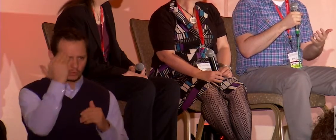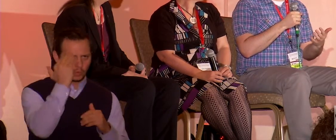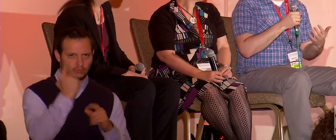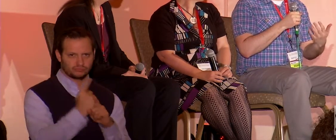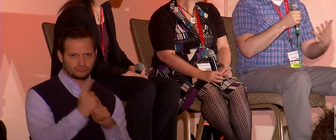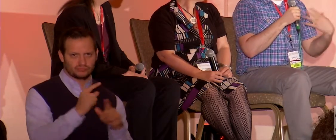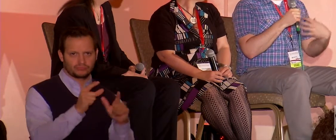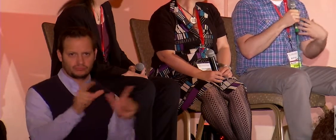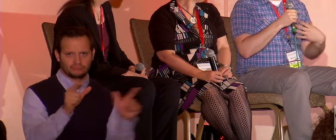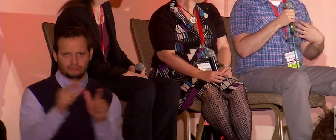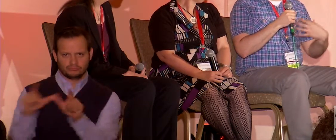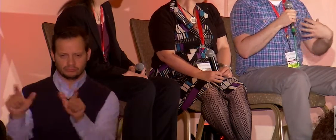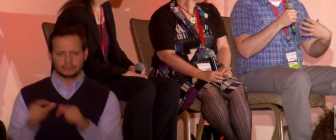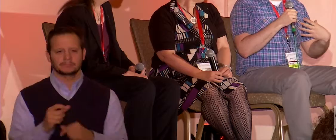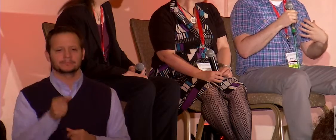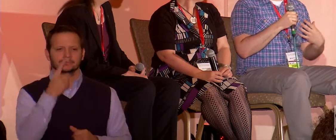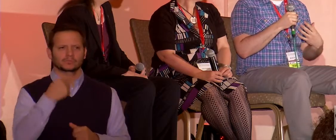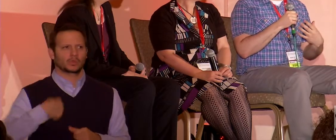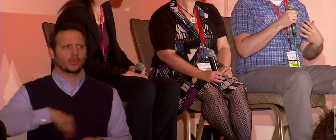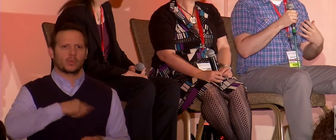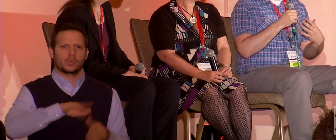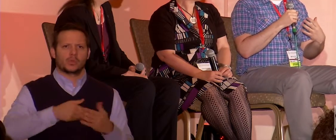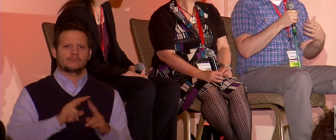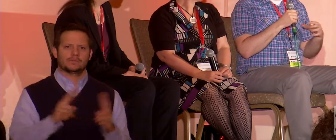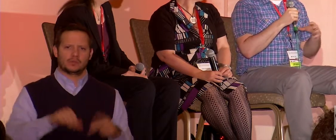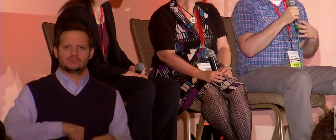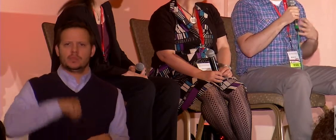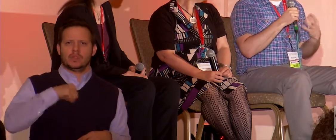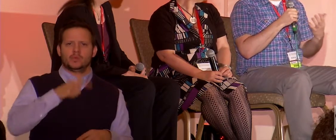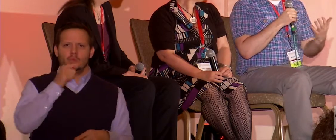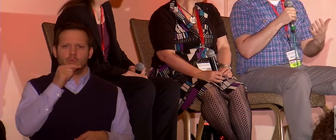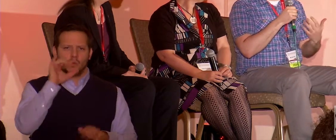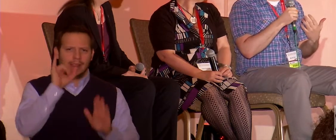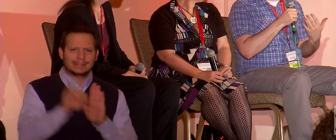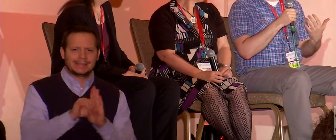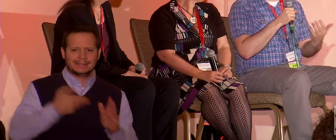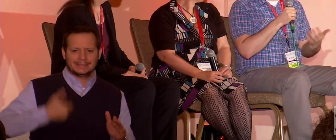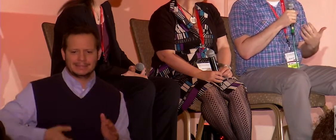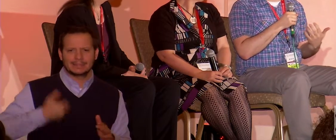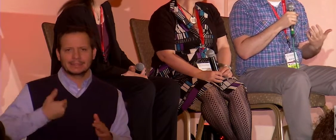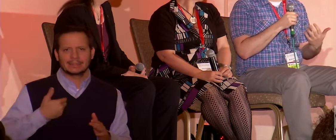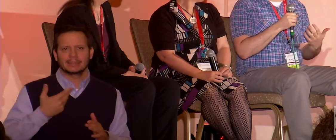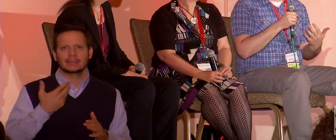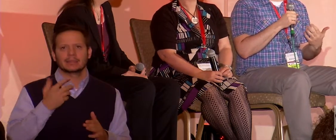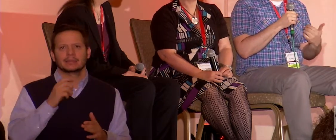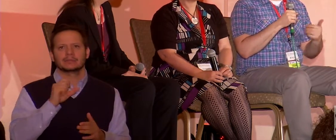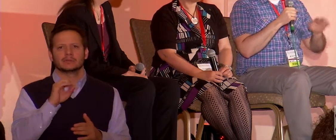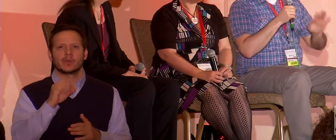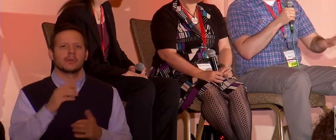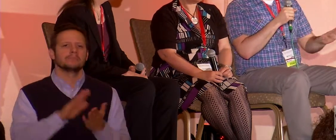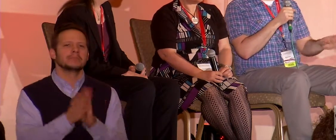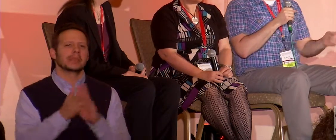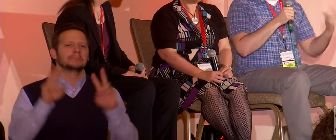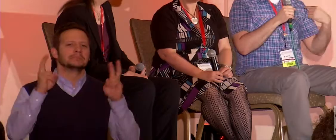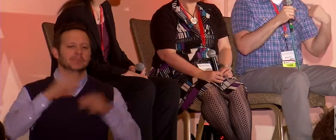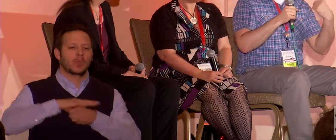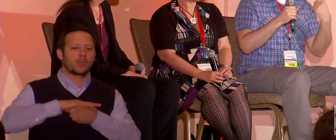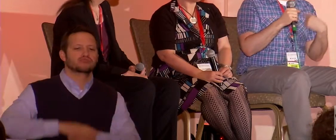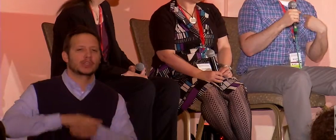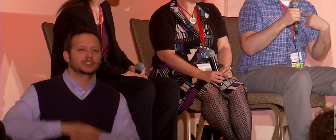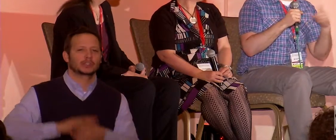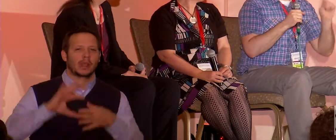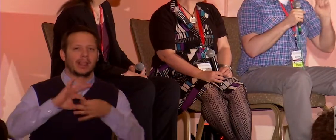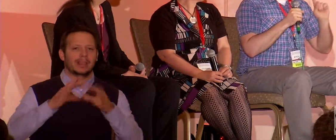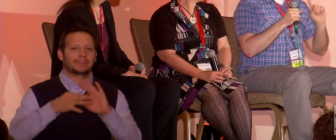happening is we're all very sort of proud of the identities that we have, and it kind of becomes a little bit of oppression Olympics. Well, your experience isn't